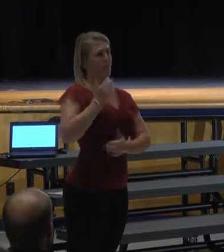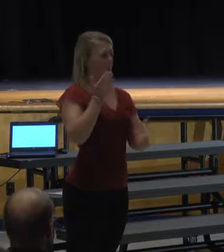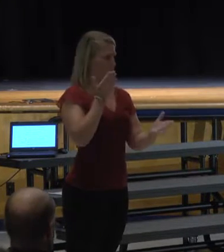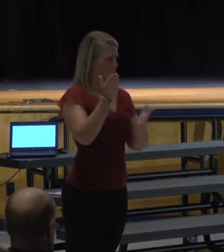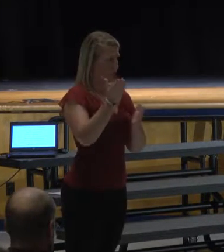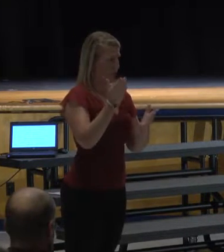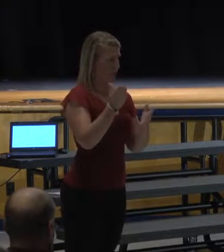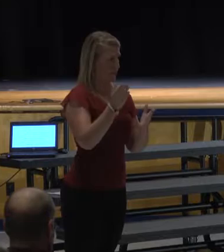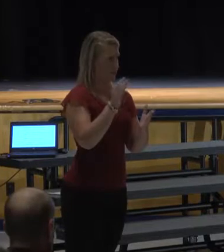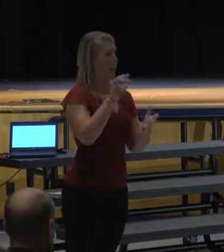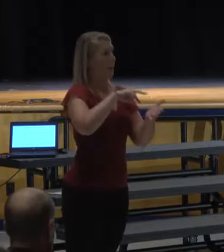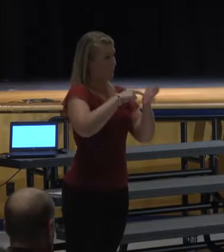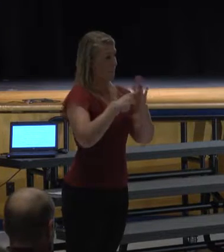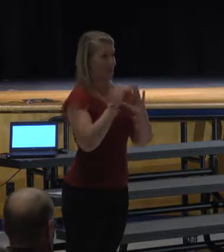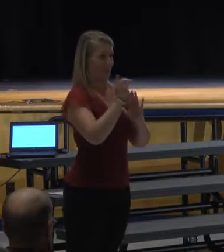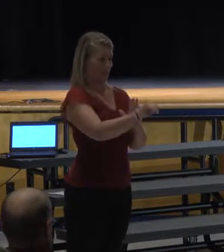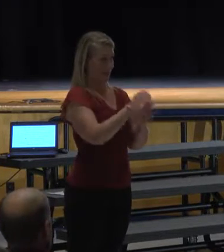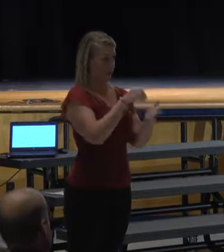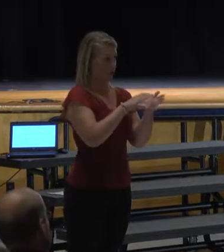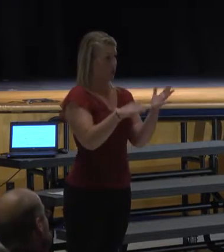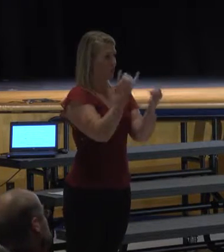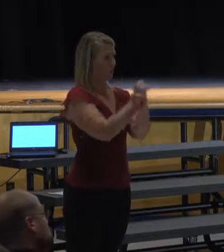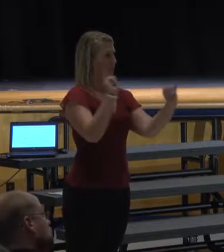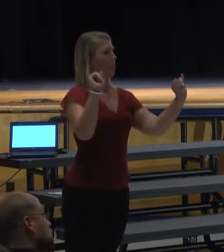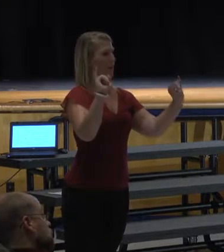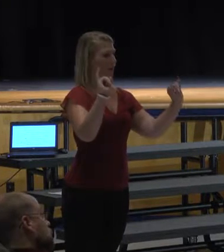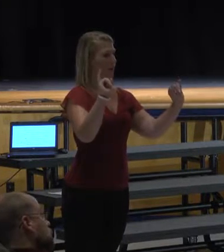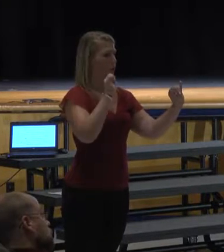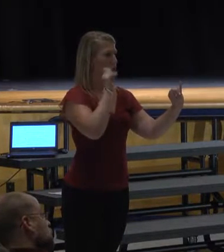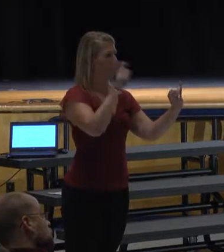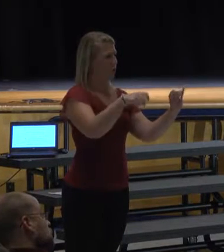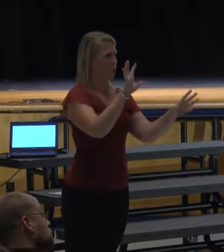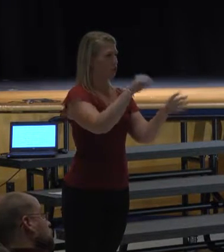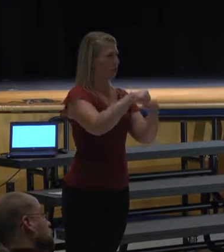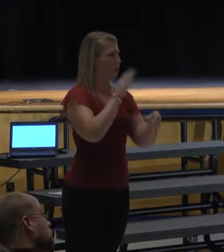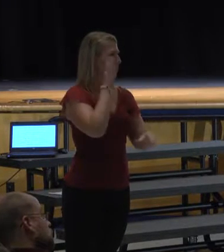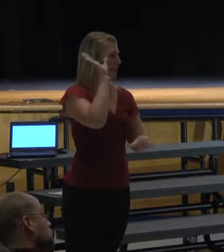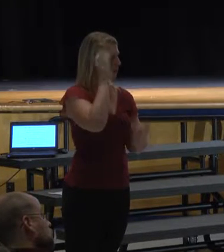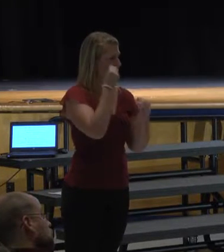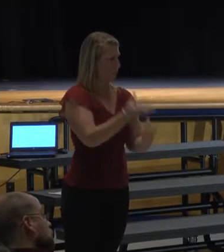make a student independent and not need their parent information on a FAFSA.